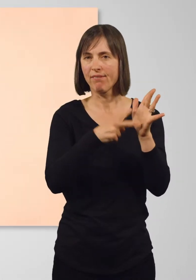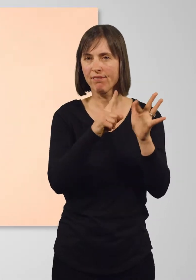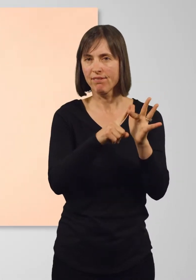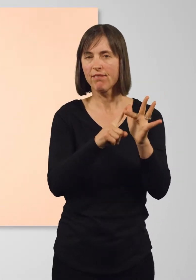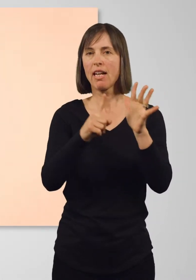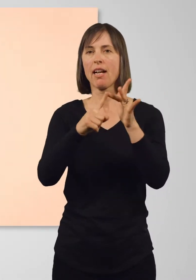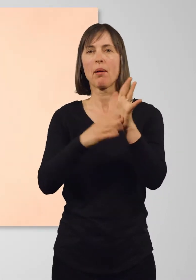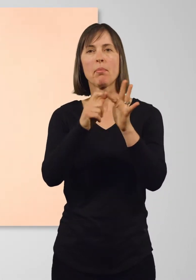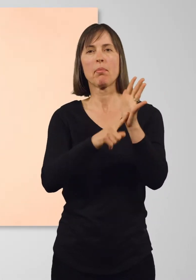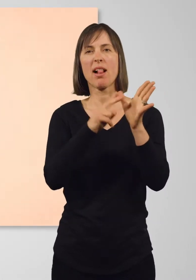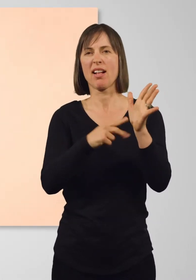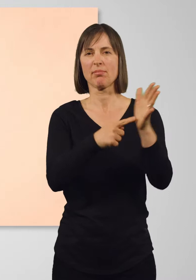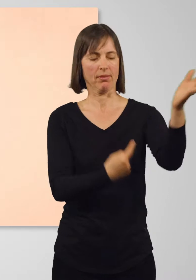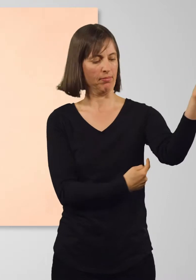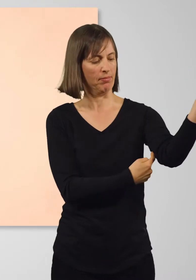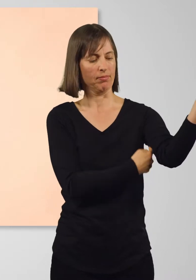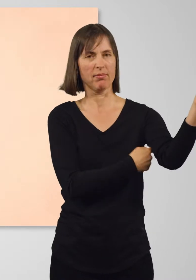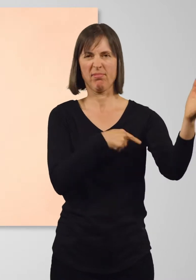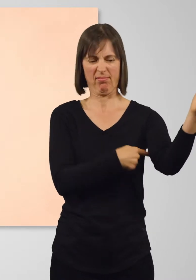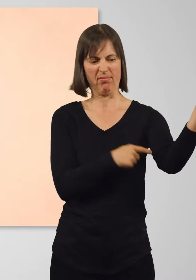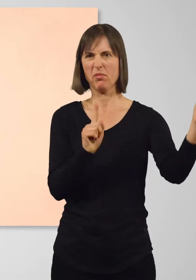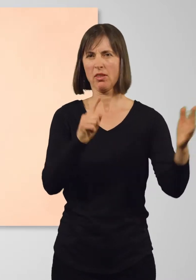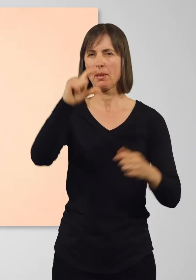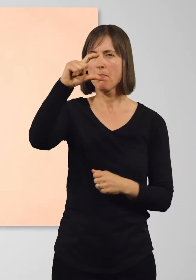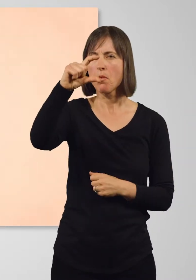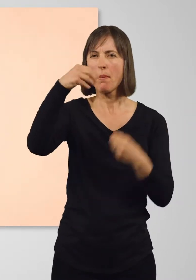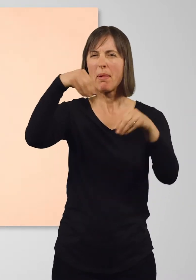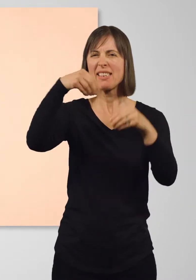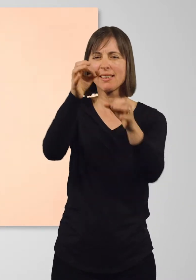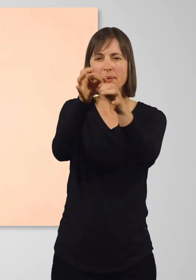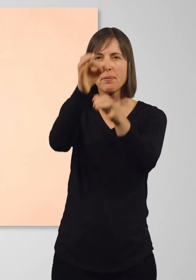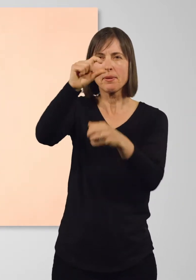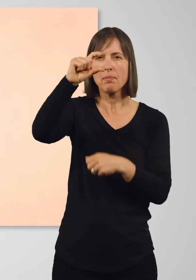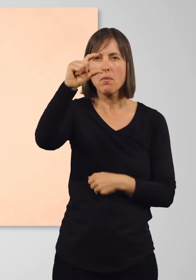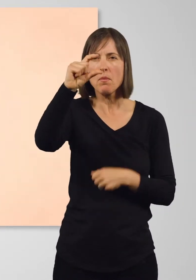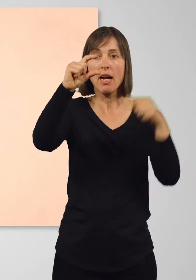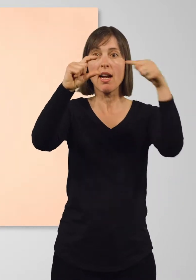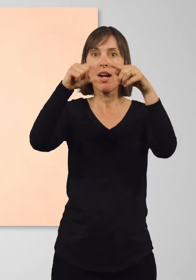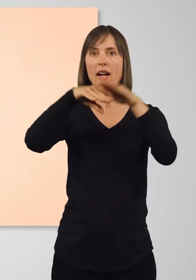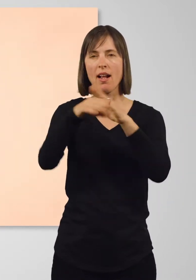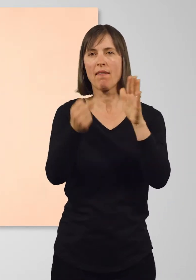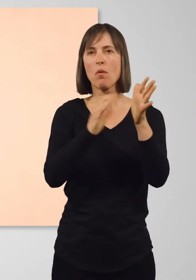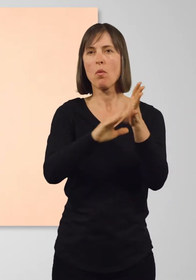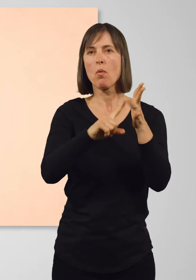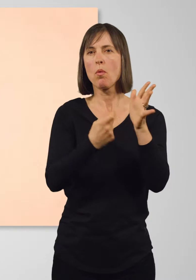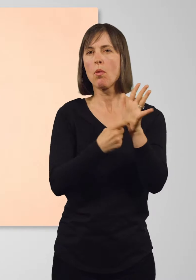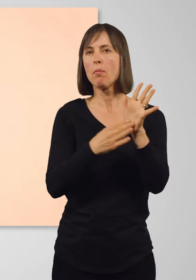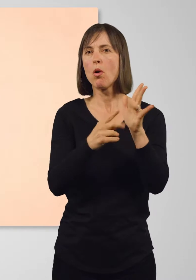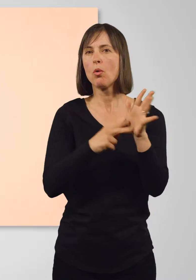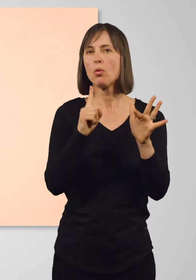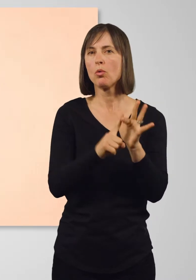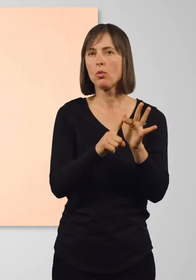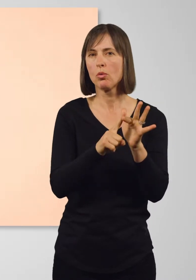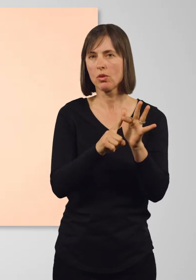Contraceptive implant. The contraceptive implant is a small soft plastic stick containing a hormone.